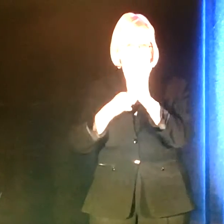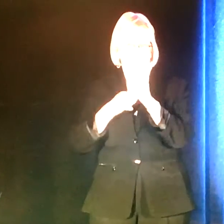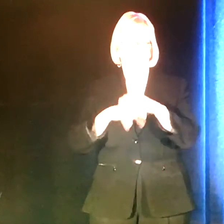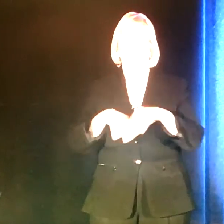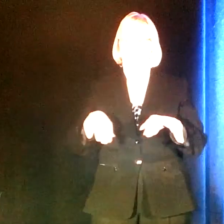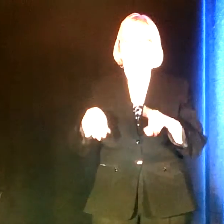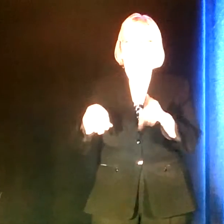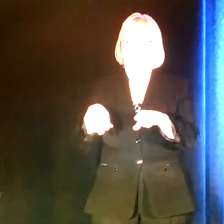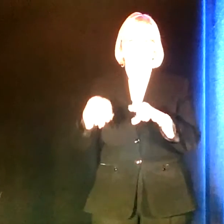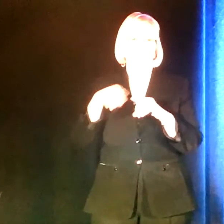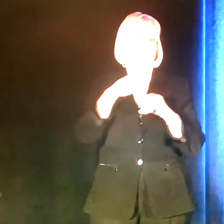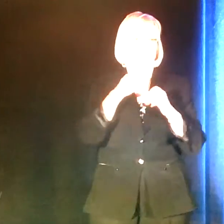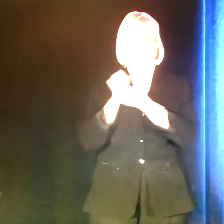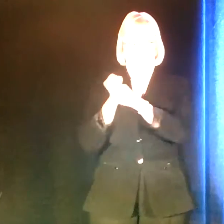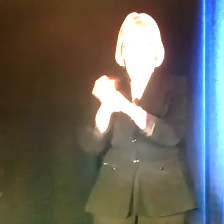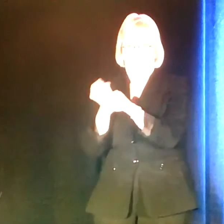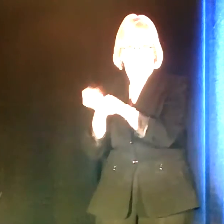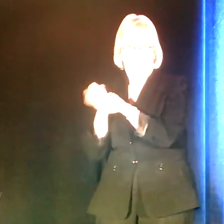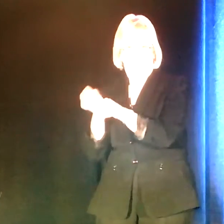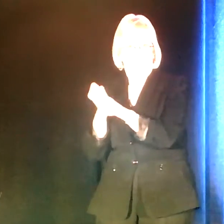The Vendetta rule